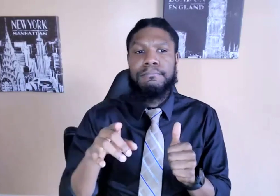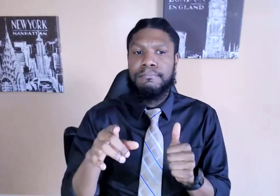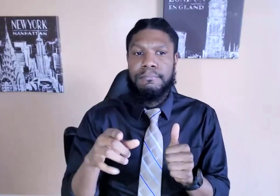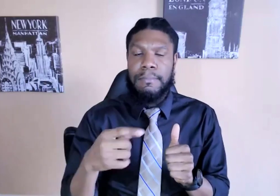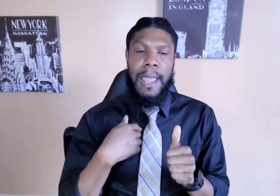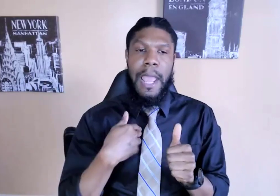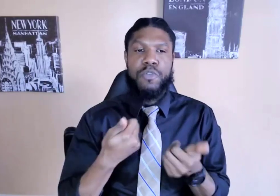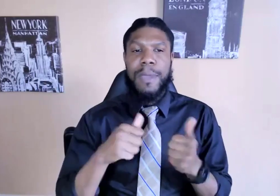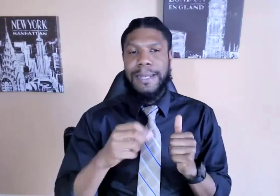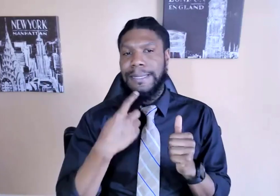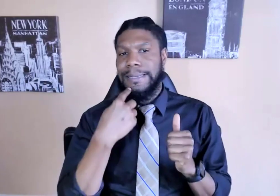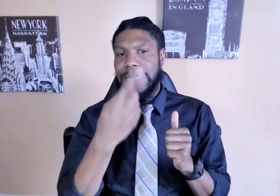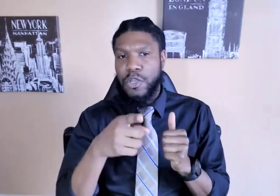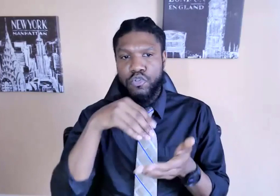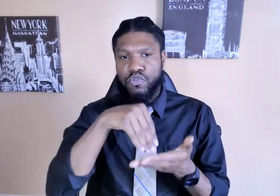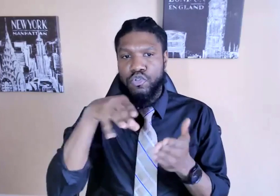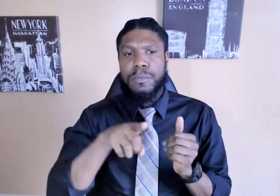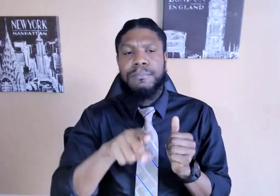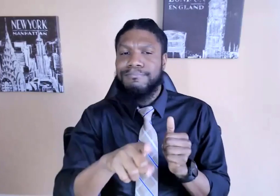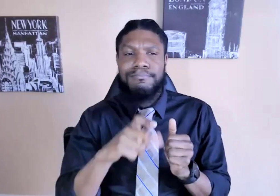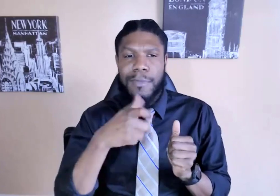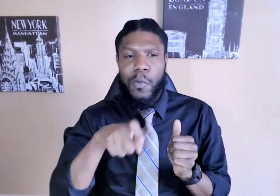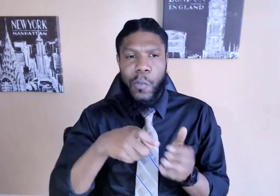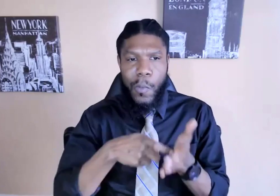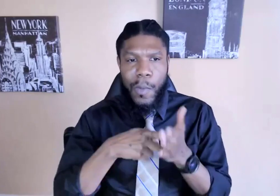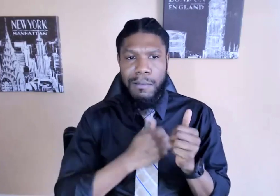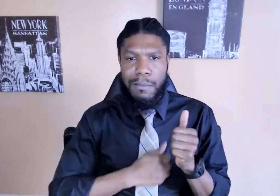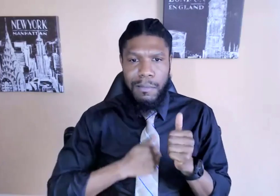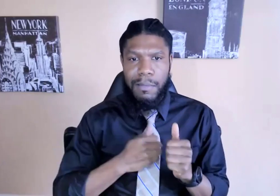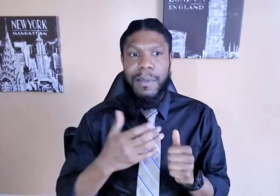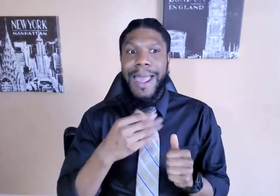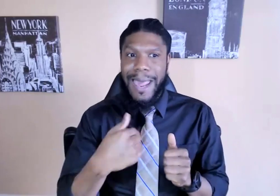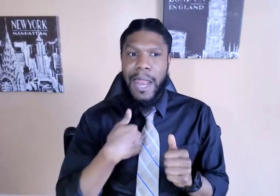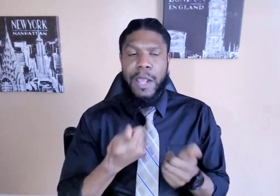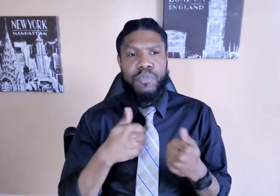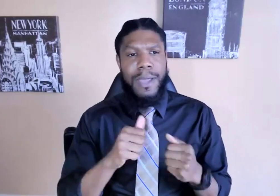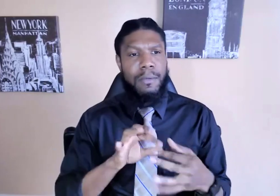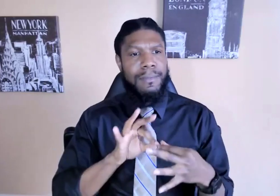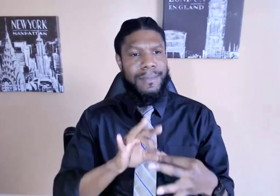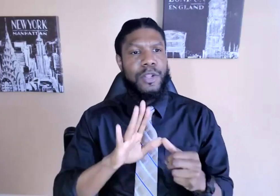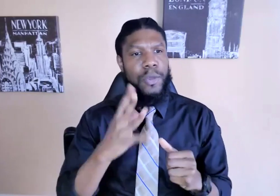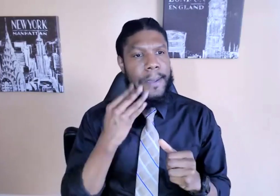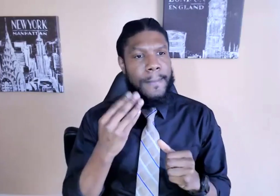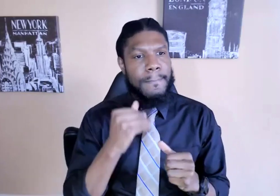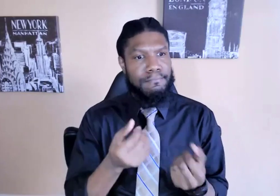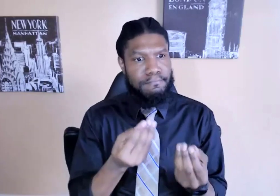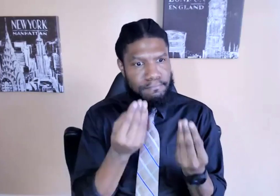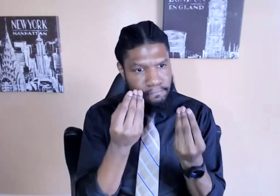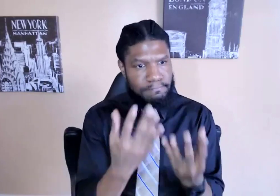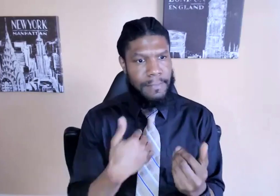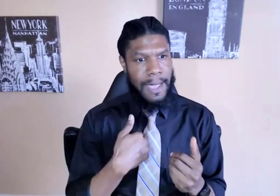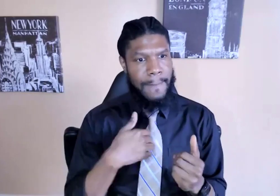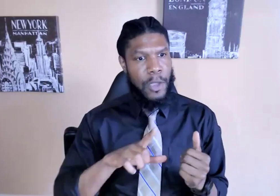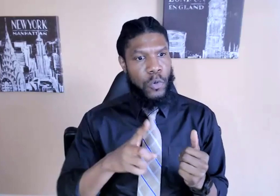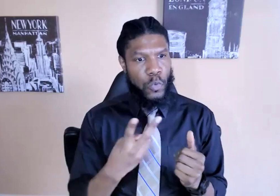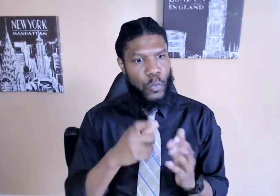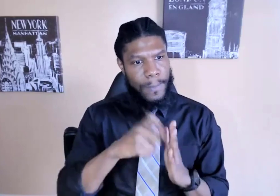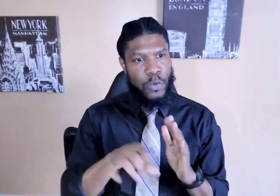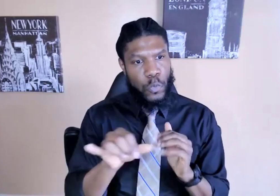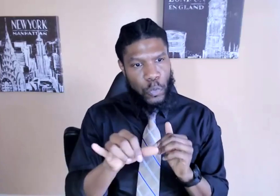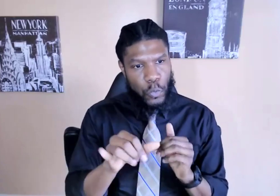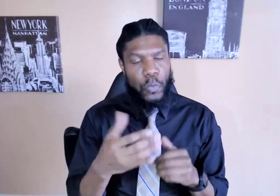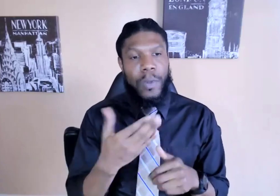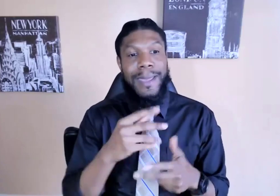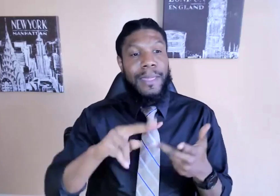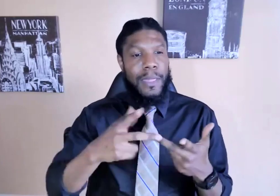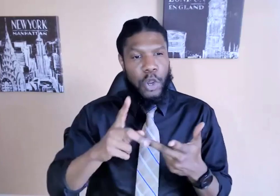with their experience that I'm also an L2 speaker. Then I let them to see that your